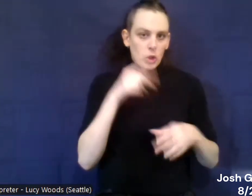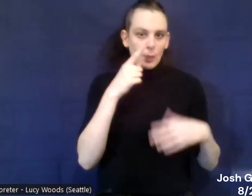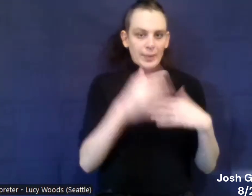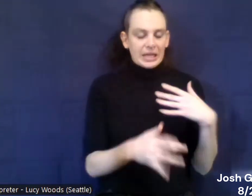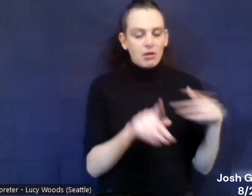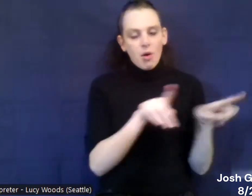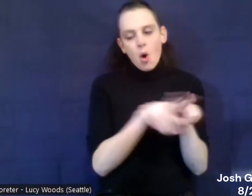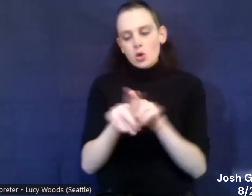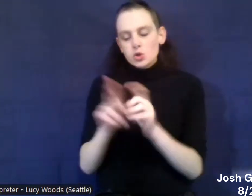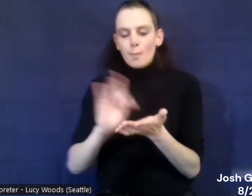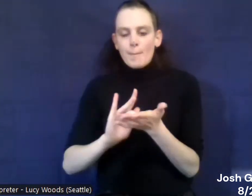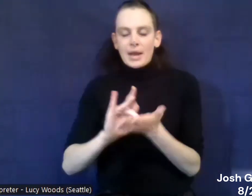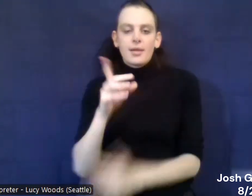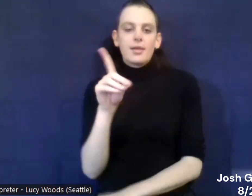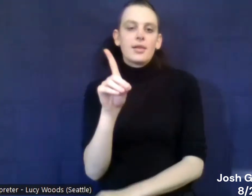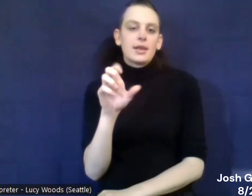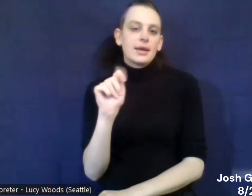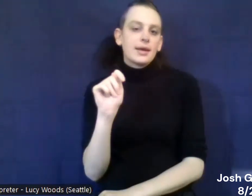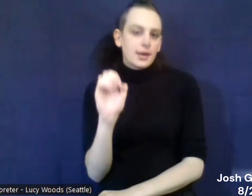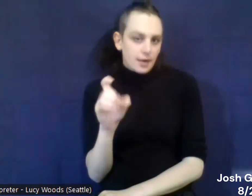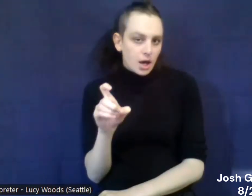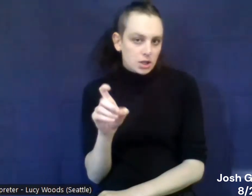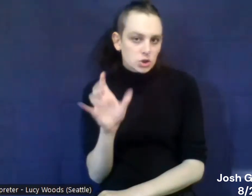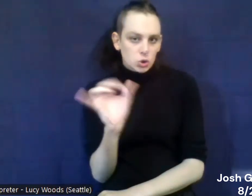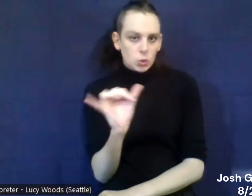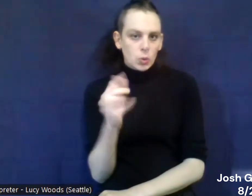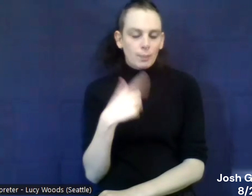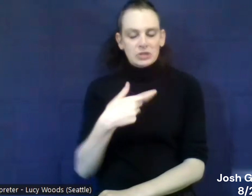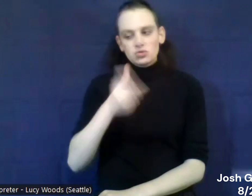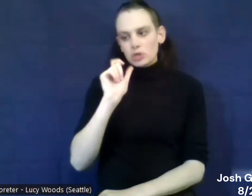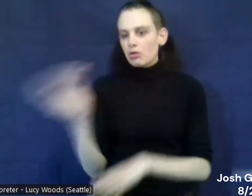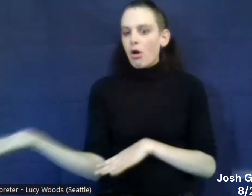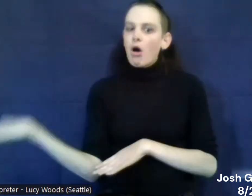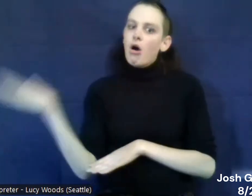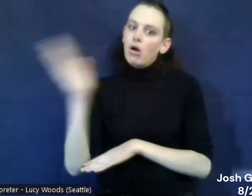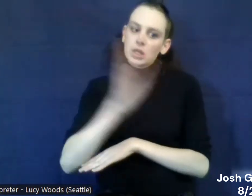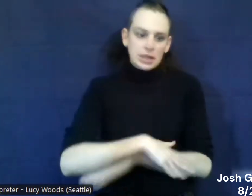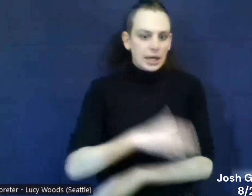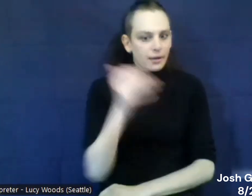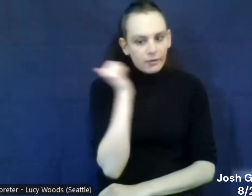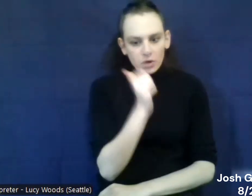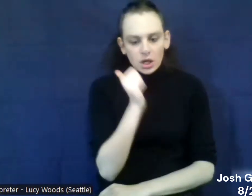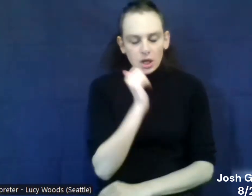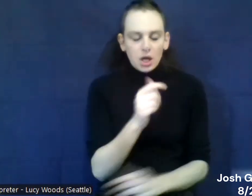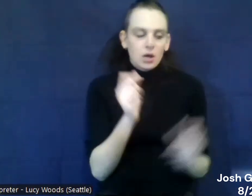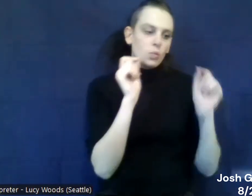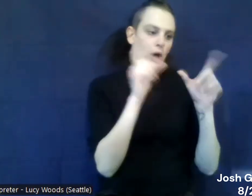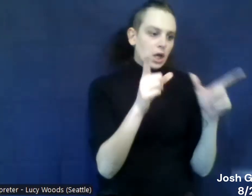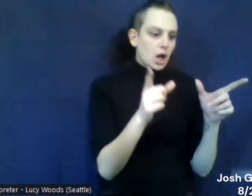all that stuff. Because I had been drinking 24/7, wake up, drink,